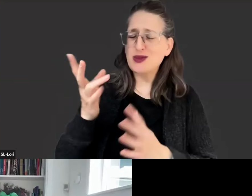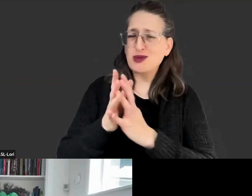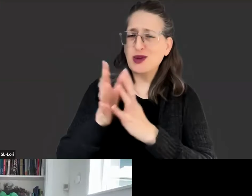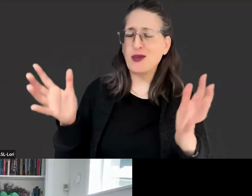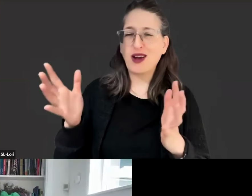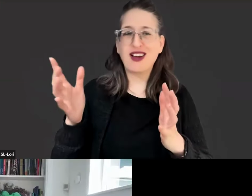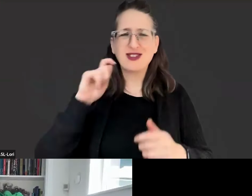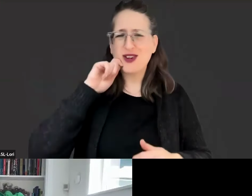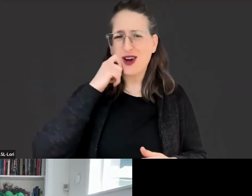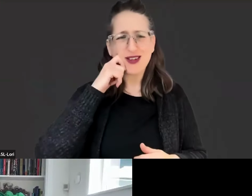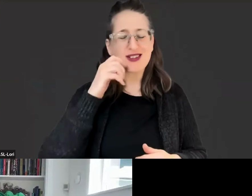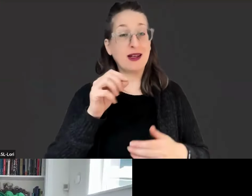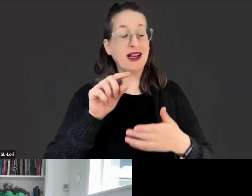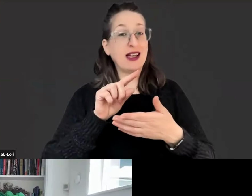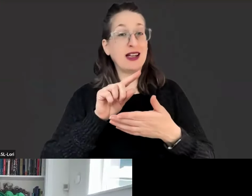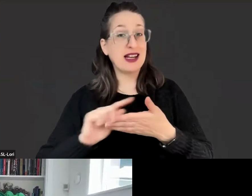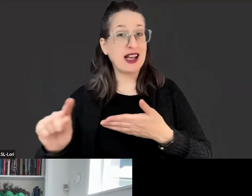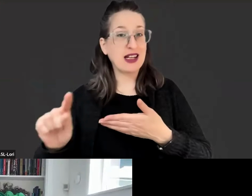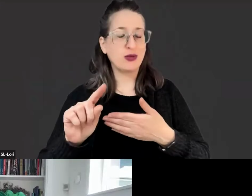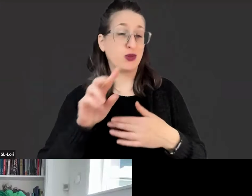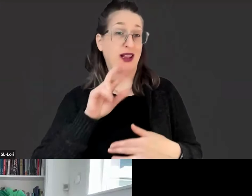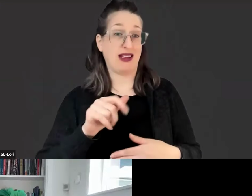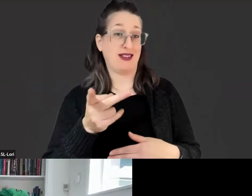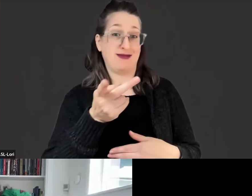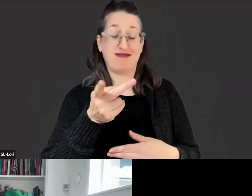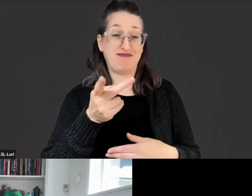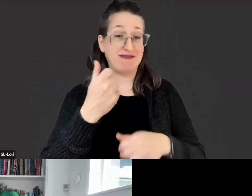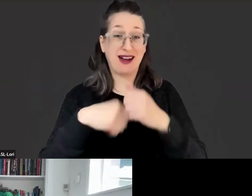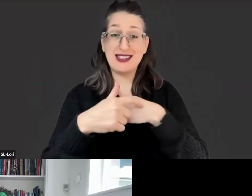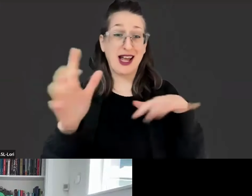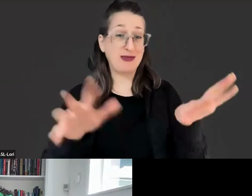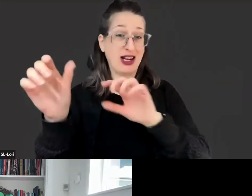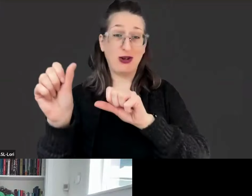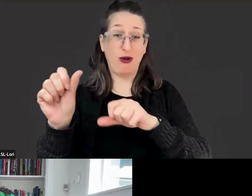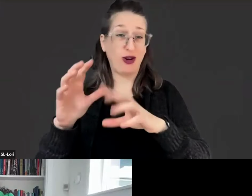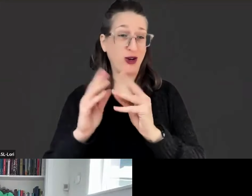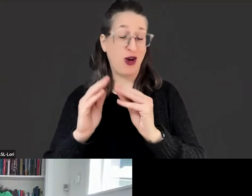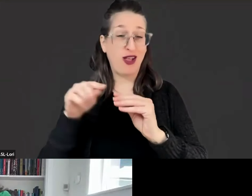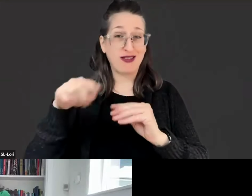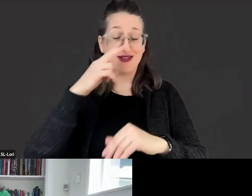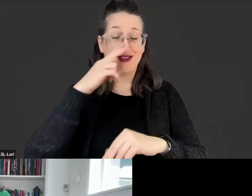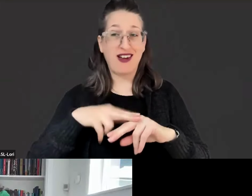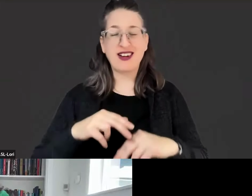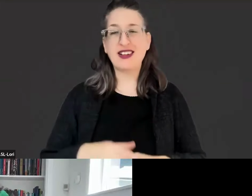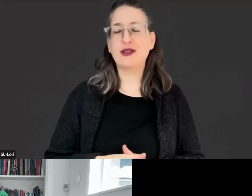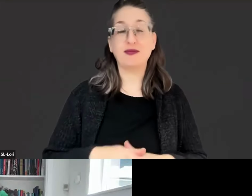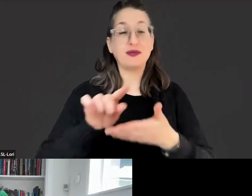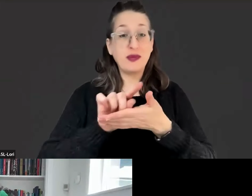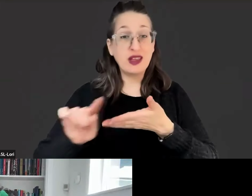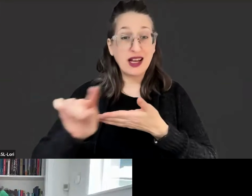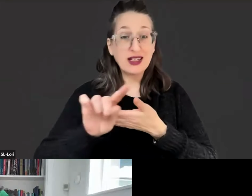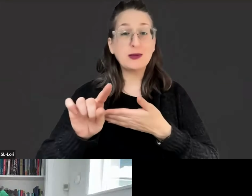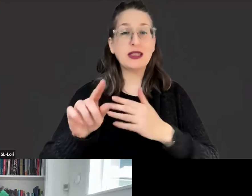really, feel free to do these calls anytime. This was super fun. Next week we have the